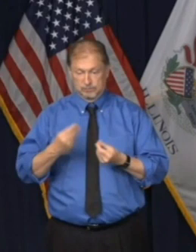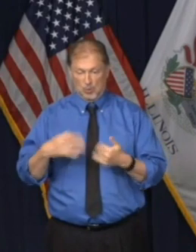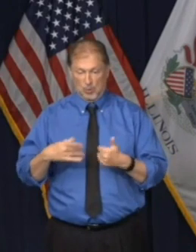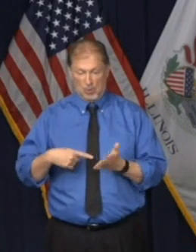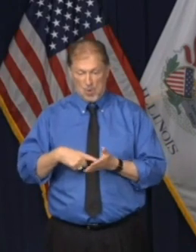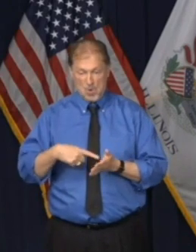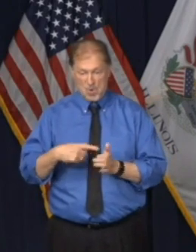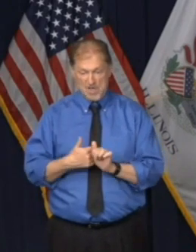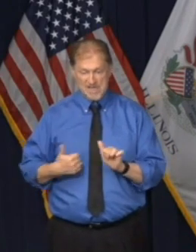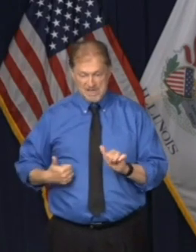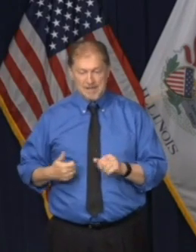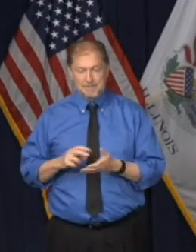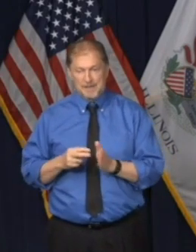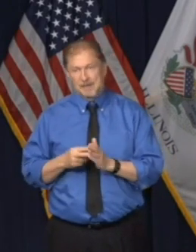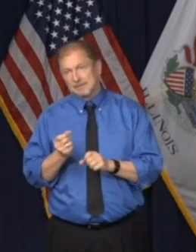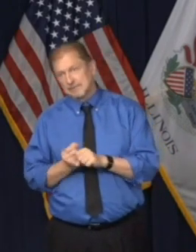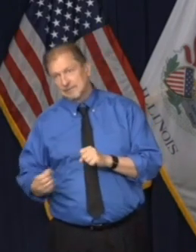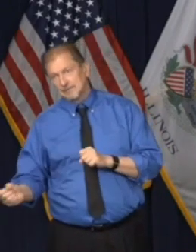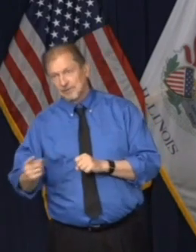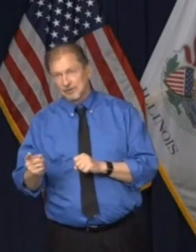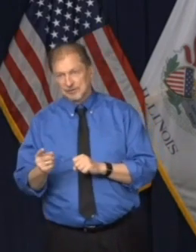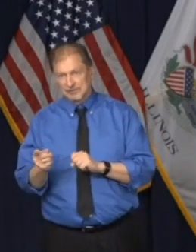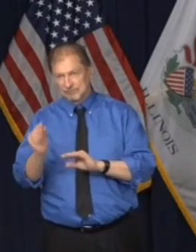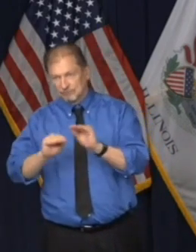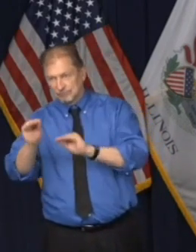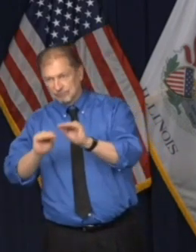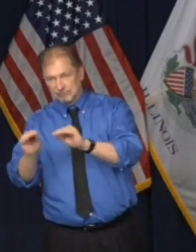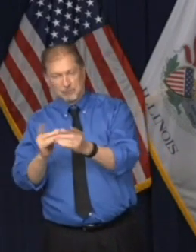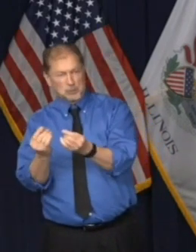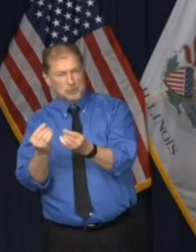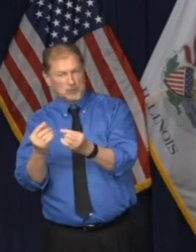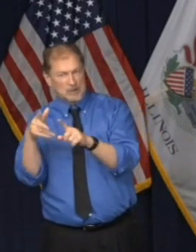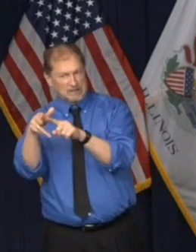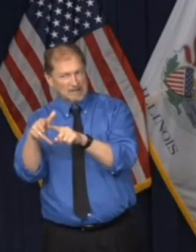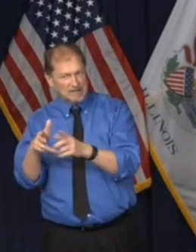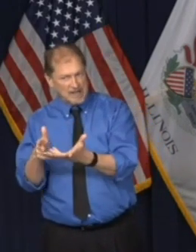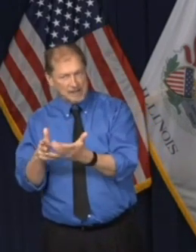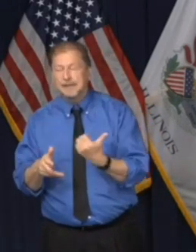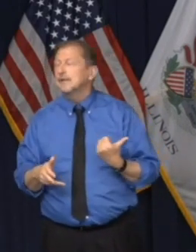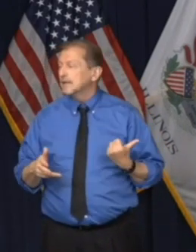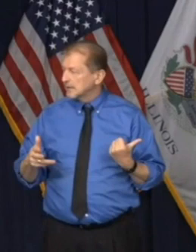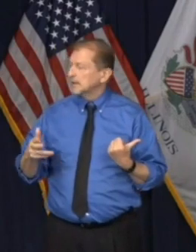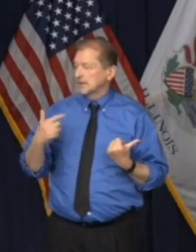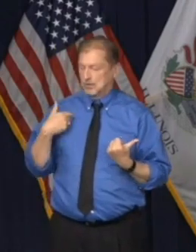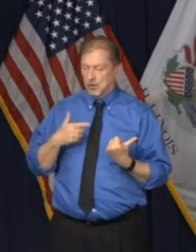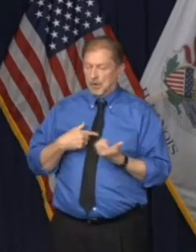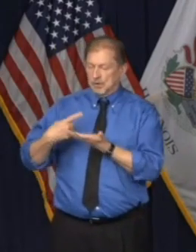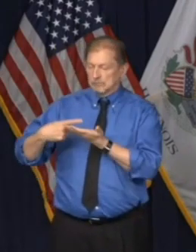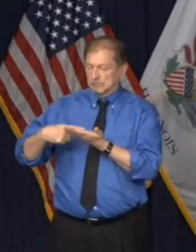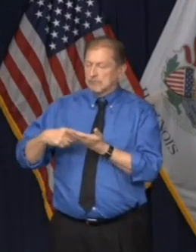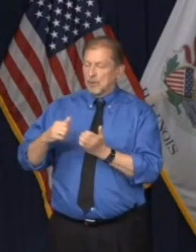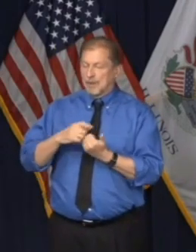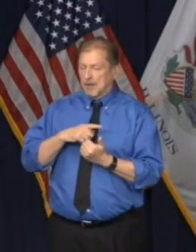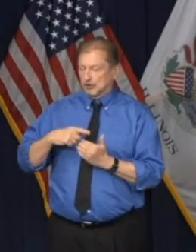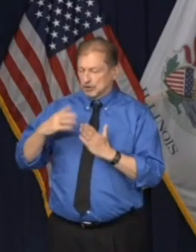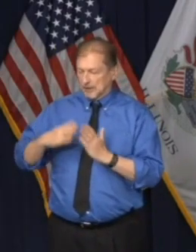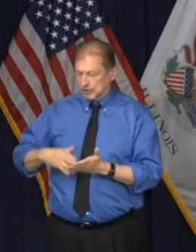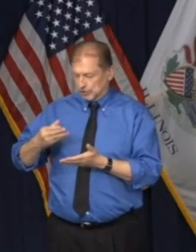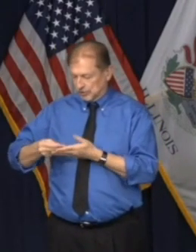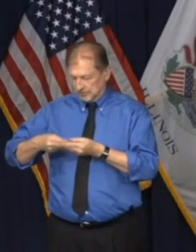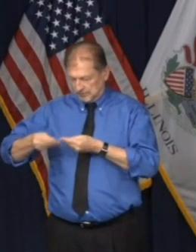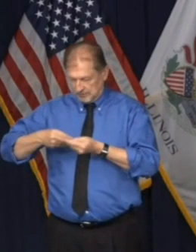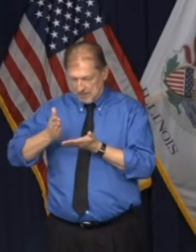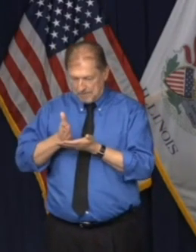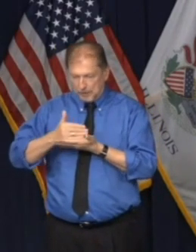shortfall? We're working on the budget for sure, and obviously in consultation with legislators, budgeteers, as they are